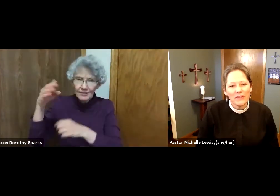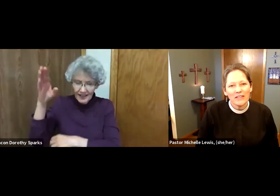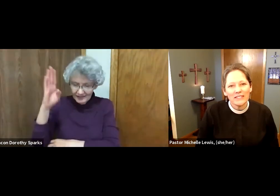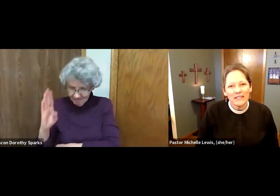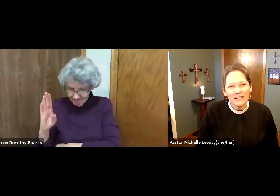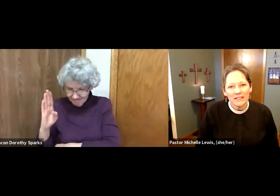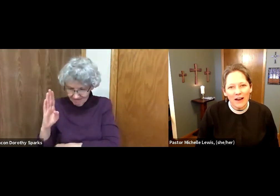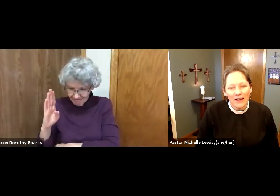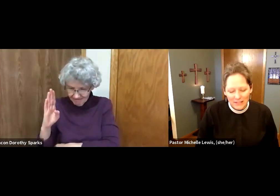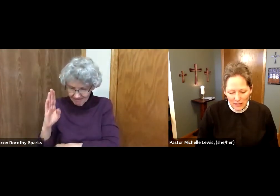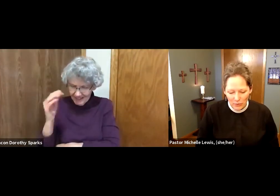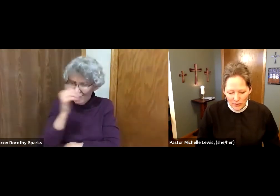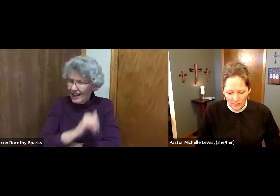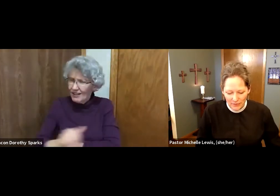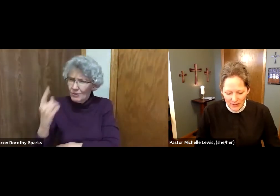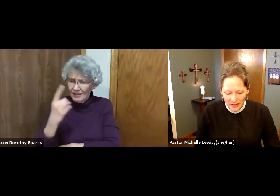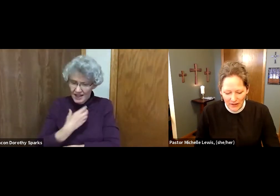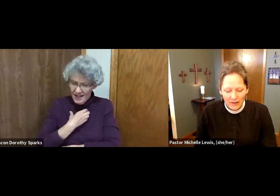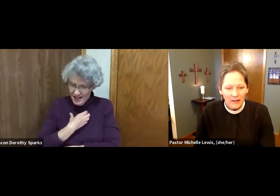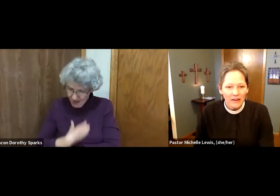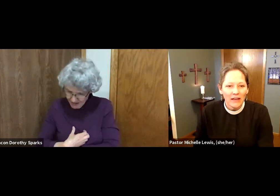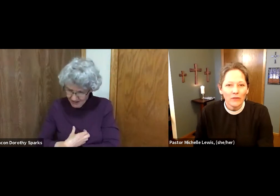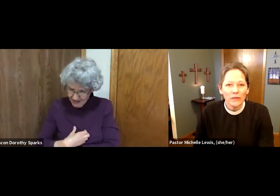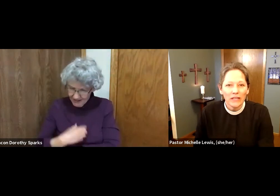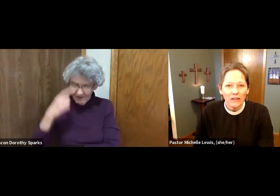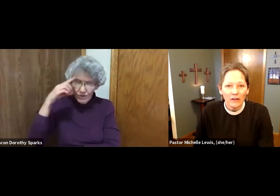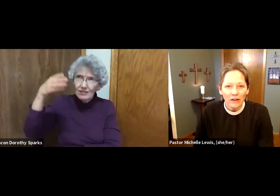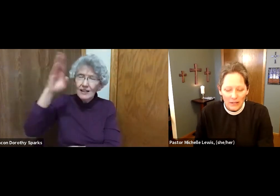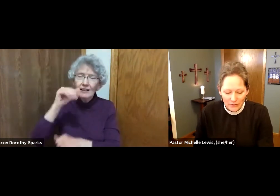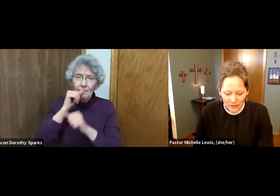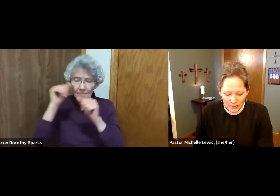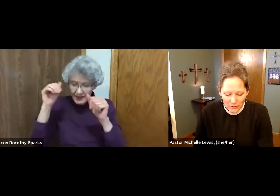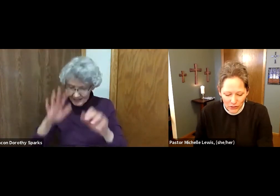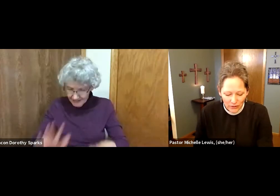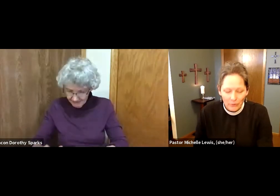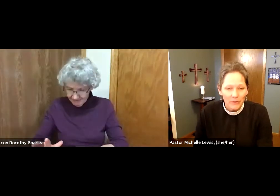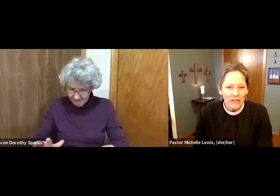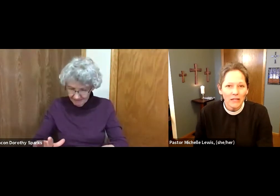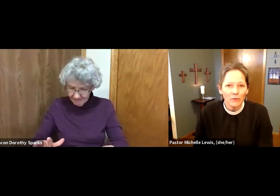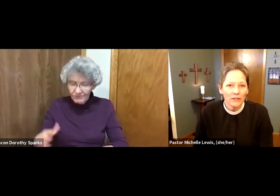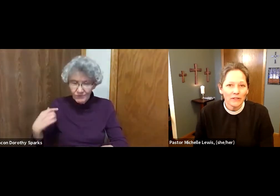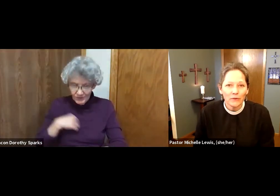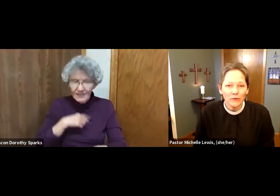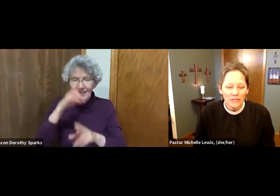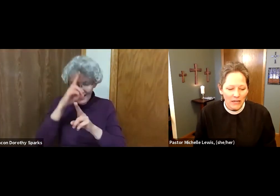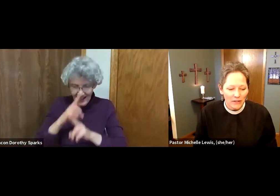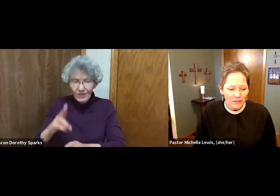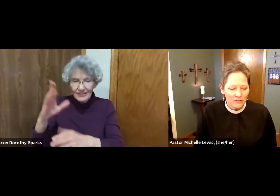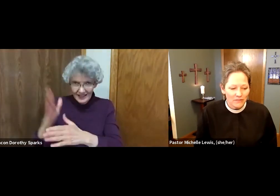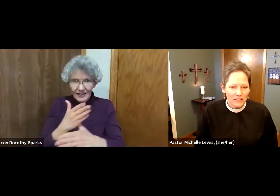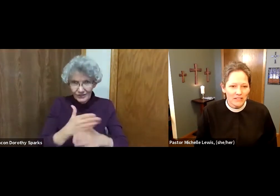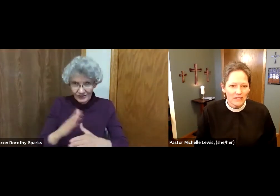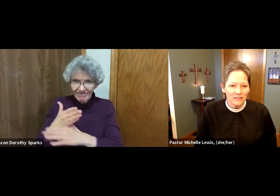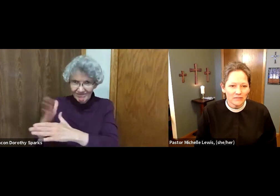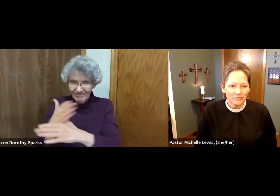But this is God's table, and we are honored to share it with anyone who desires